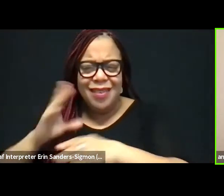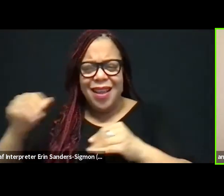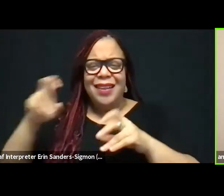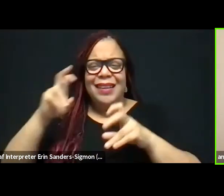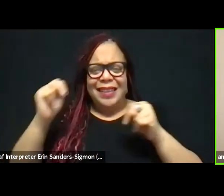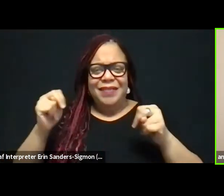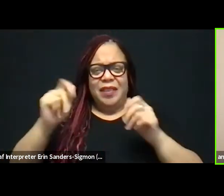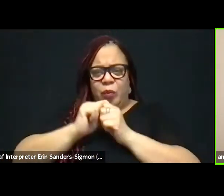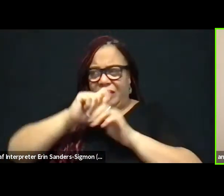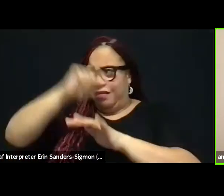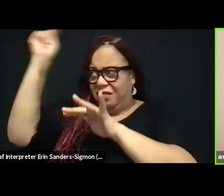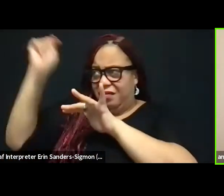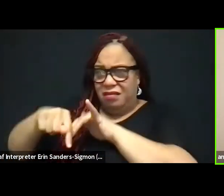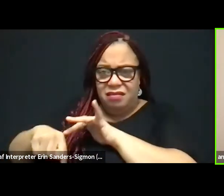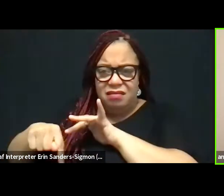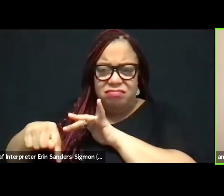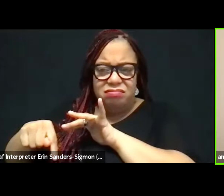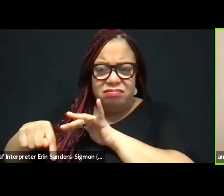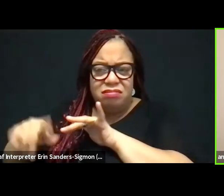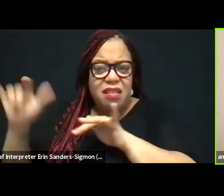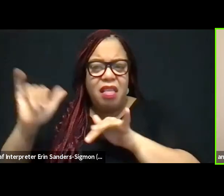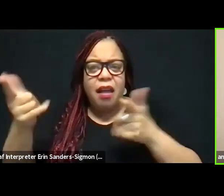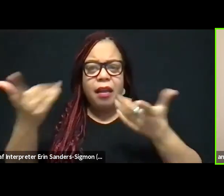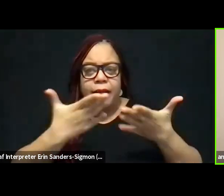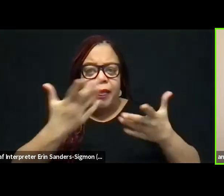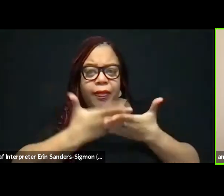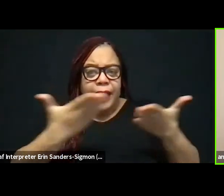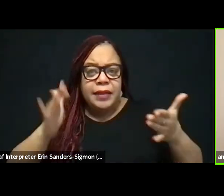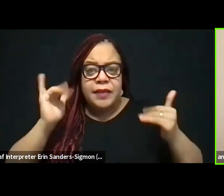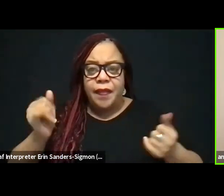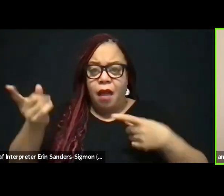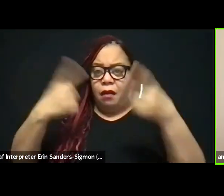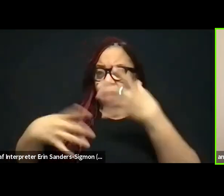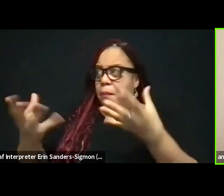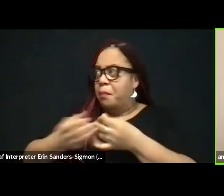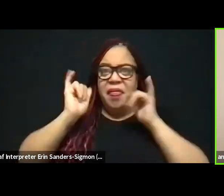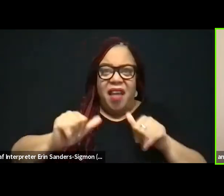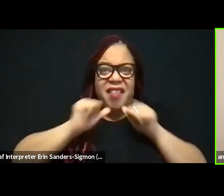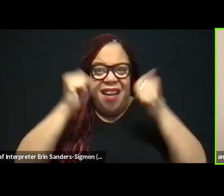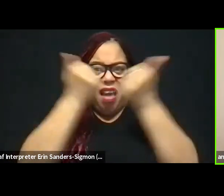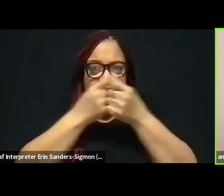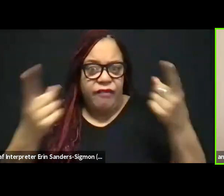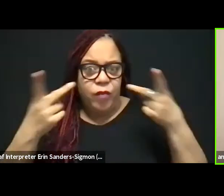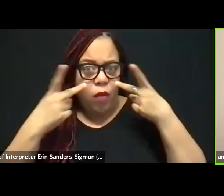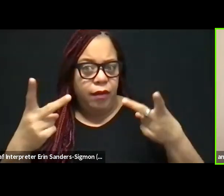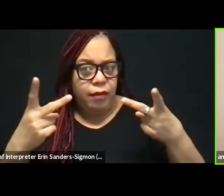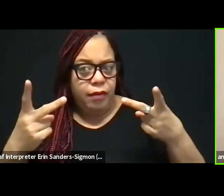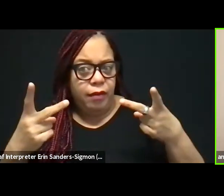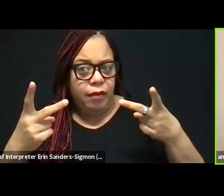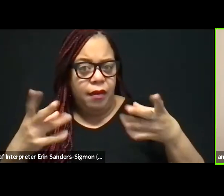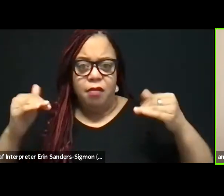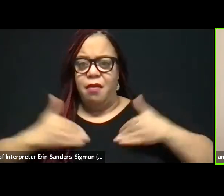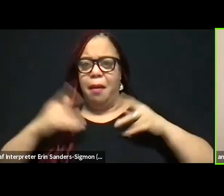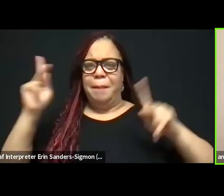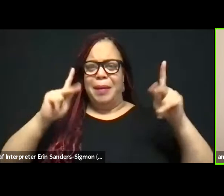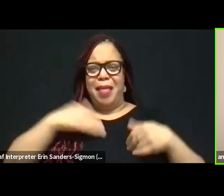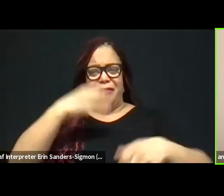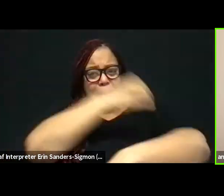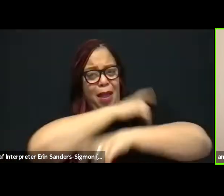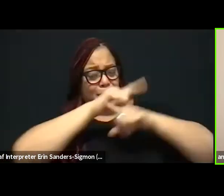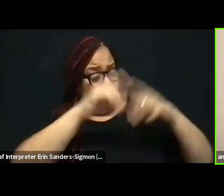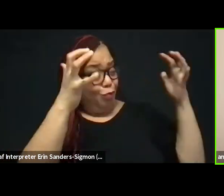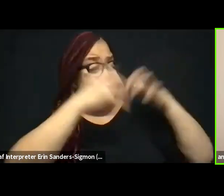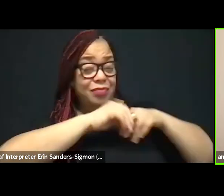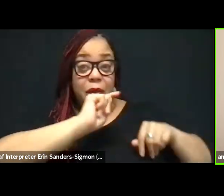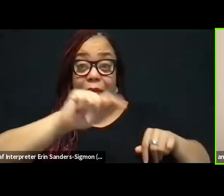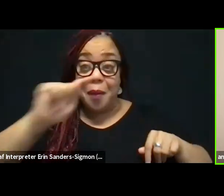have the power to dismantle those systems little by little, but always with a stronger approach every single time,